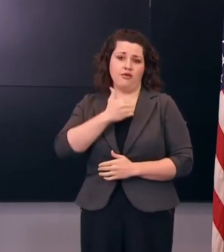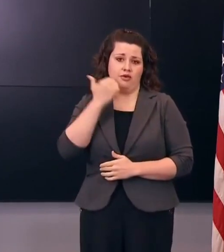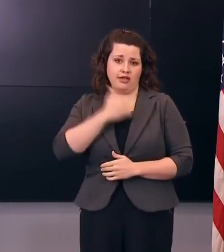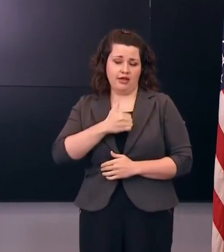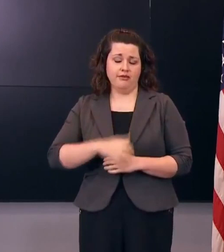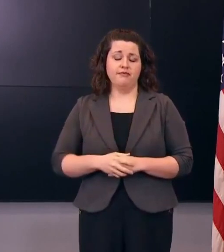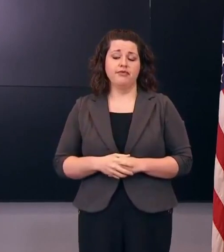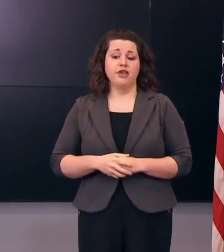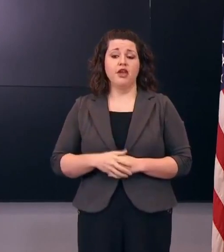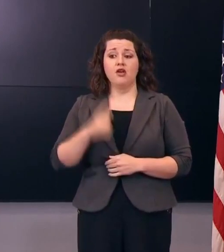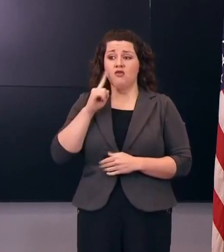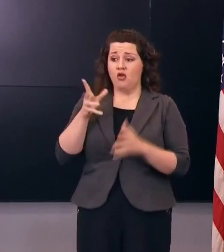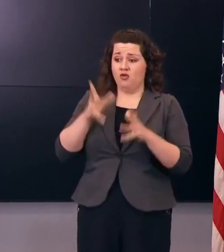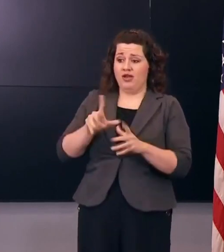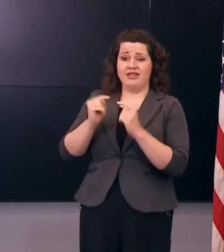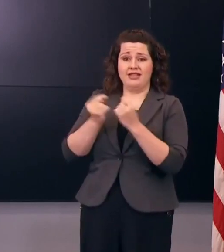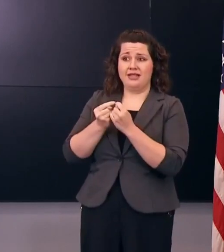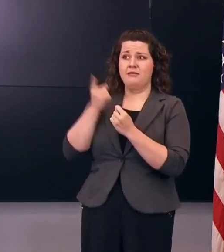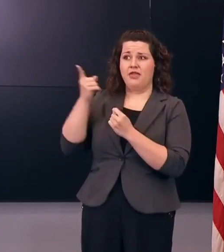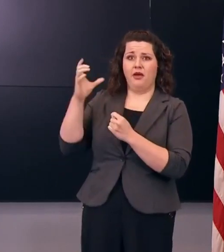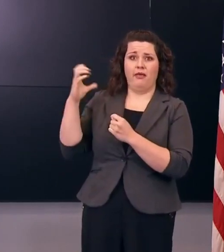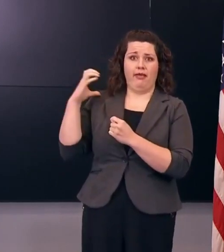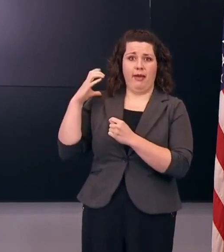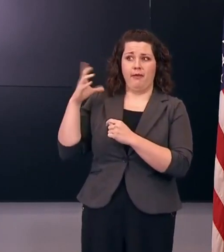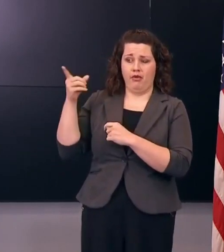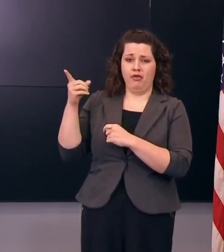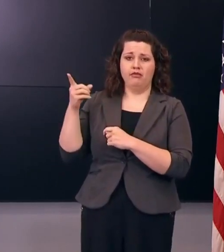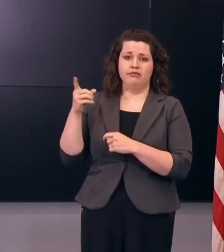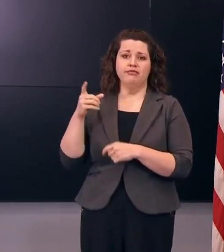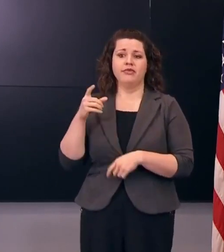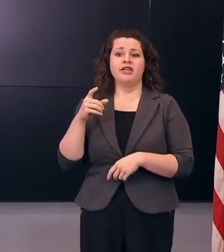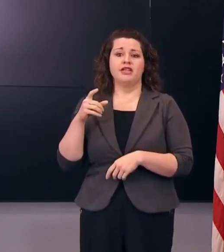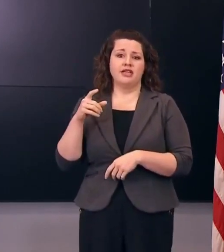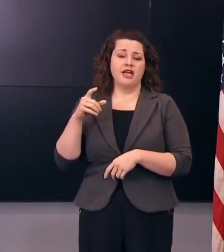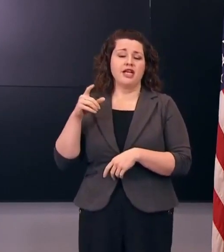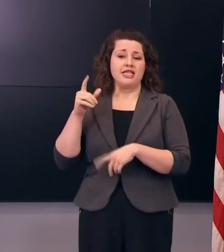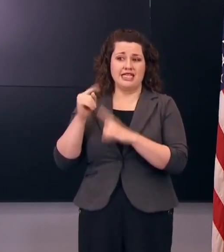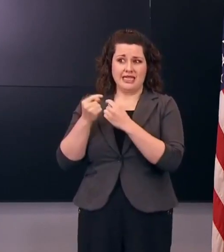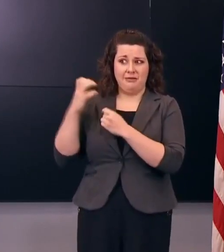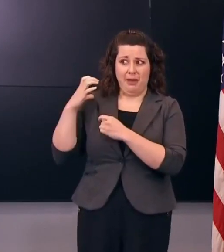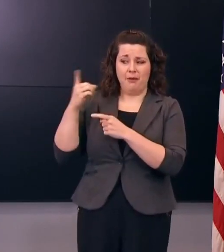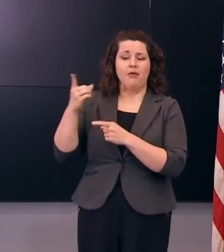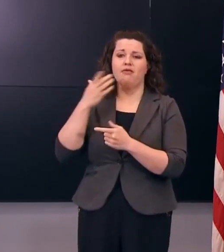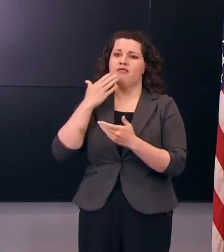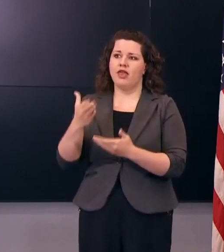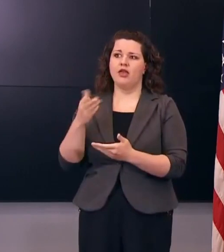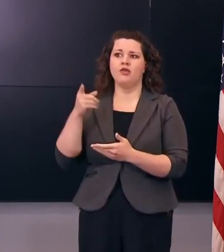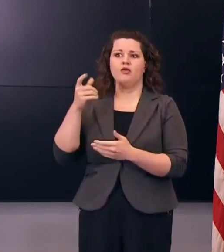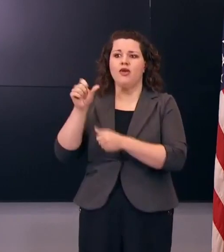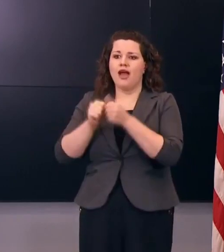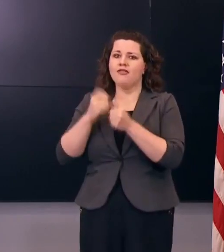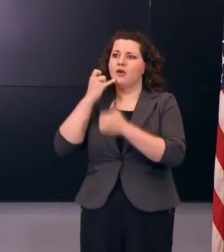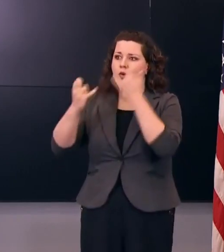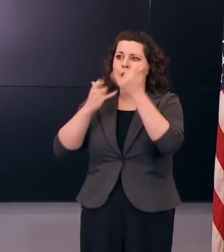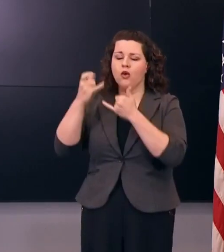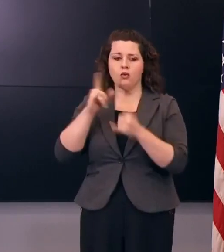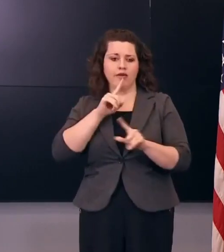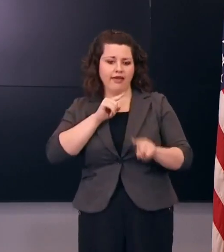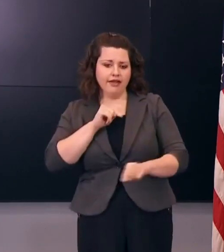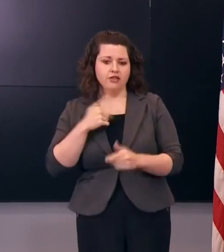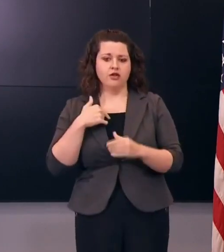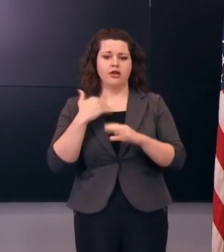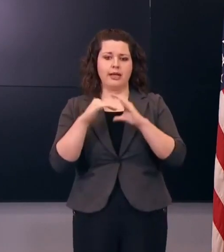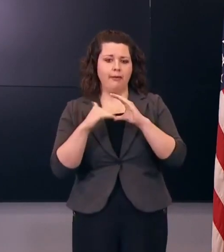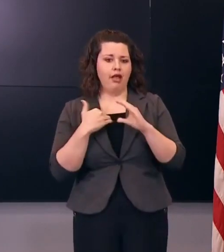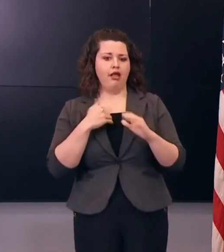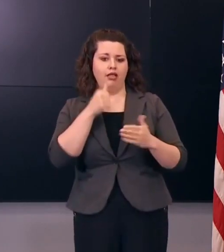day. And to the rest of the team back at the Capitol, Team Capitol, thank you for taking every call and answering every email and letter